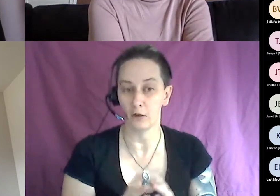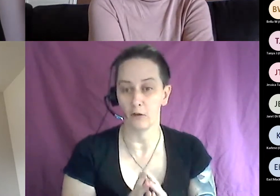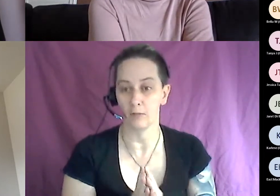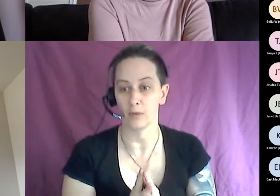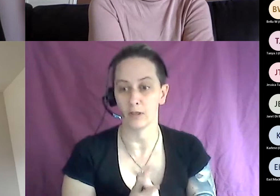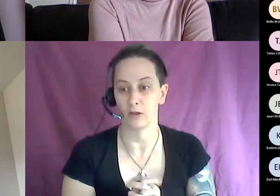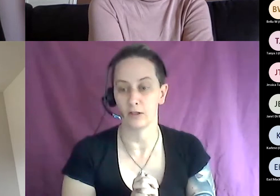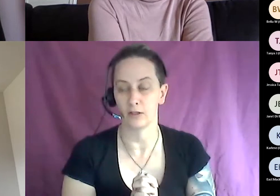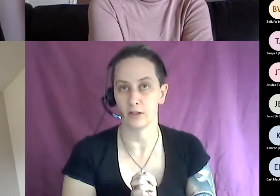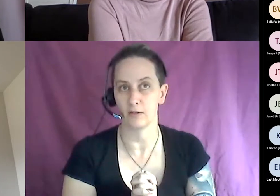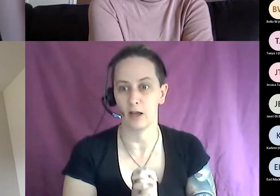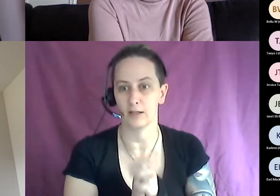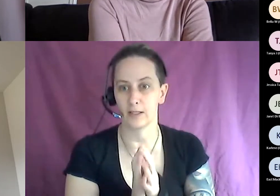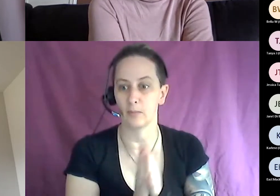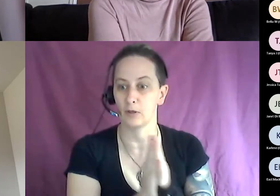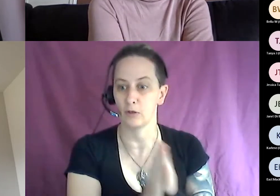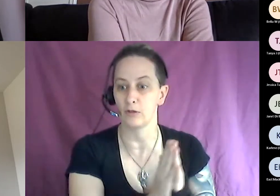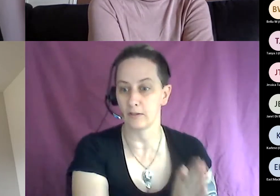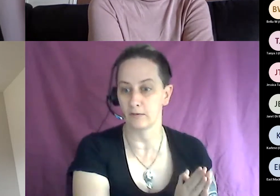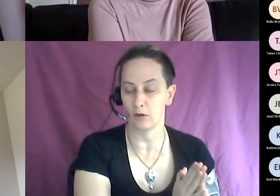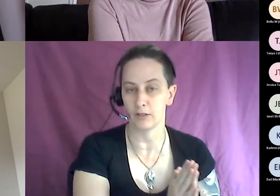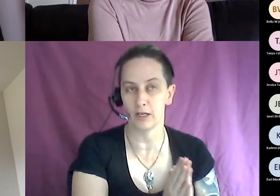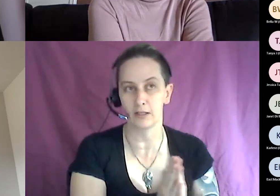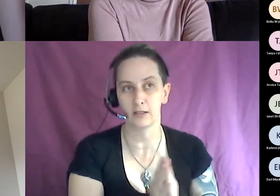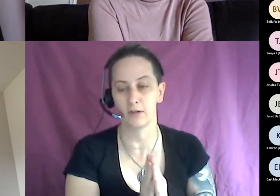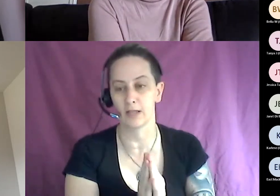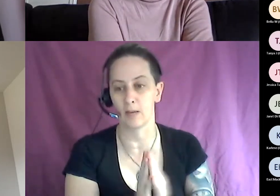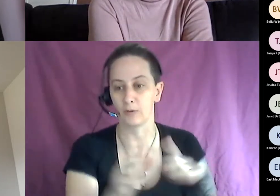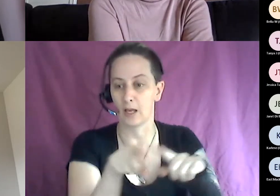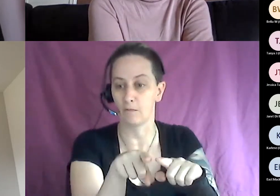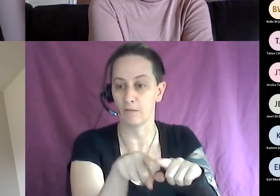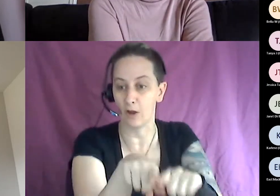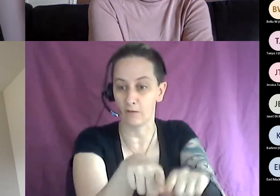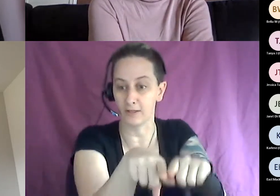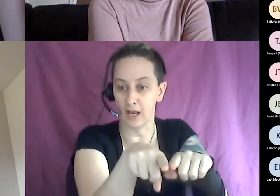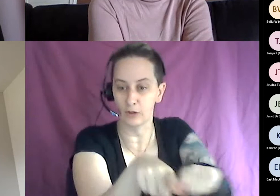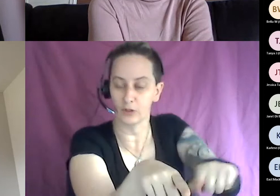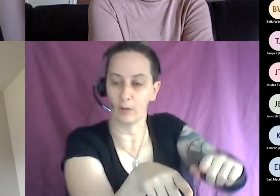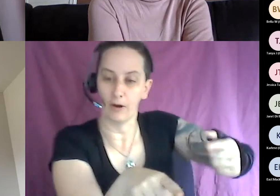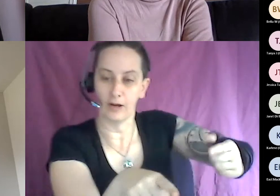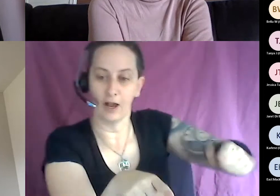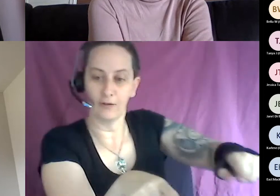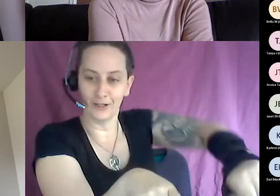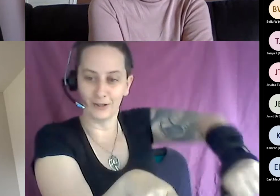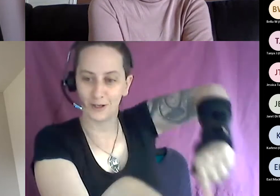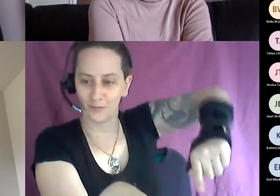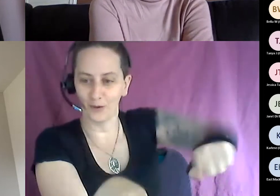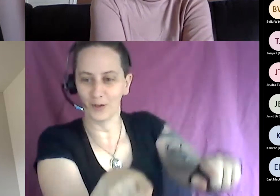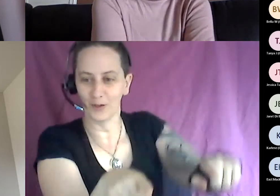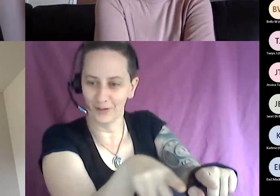context. So there might be a sign that's similar but used in different contexts. For example, the sign for same, which is something I can't really do because I've broken